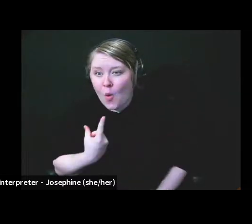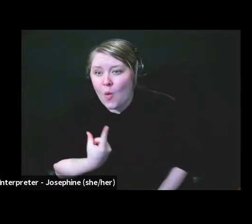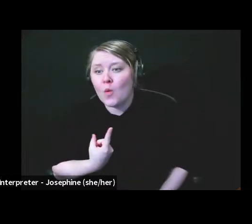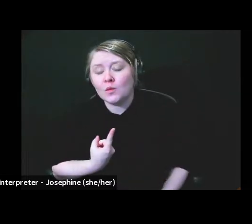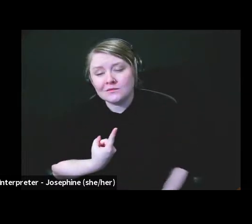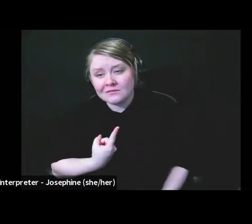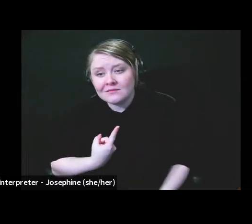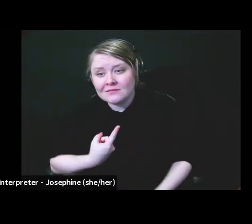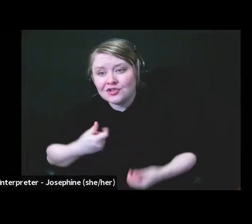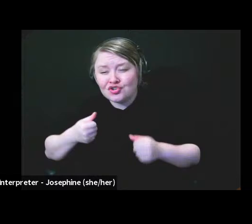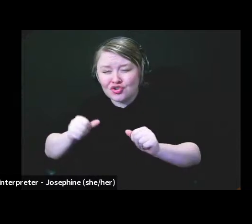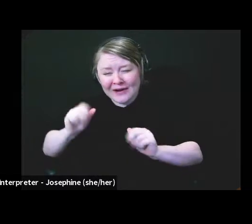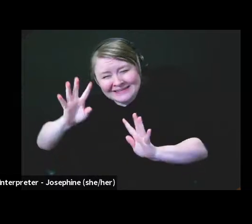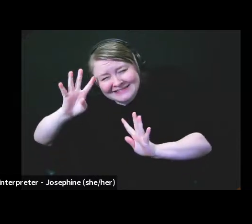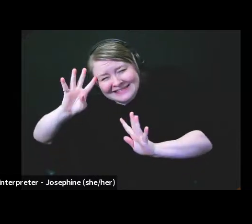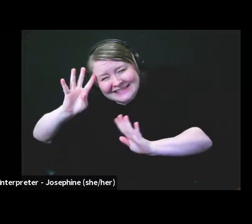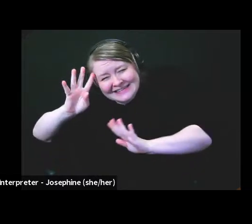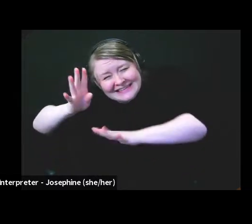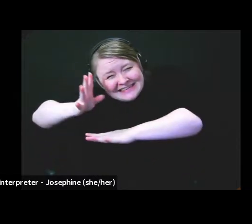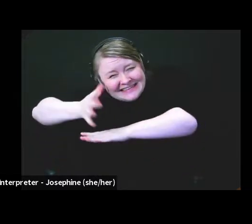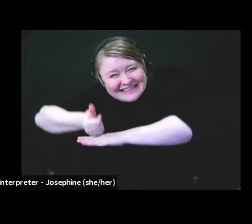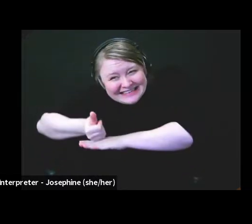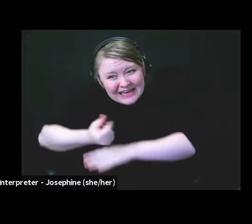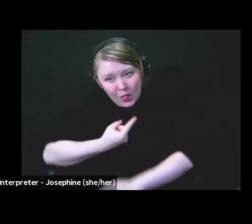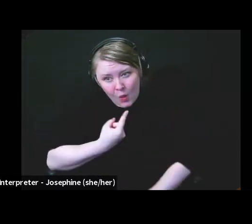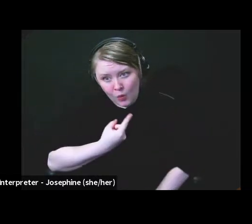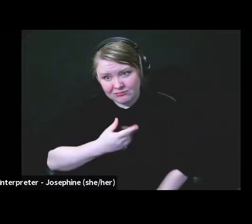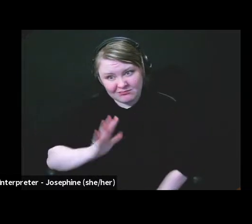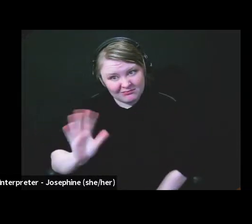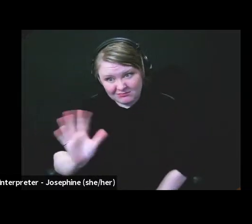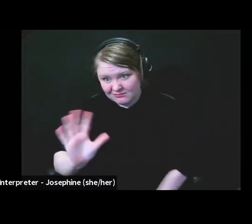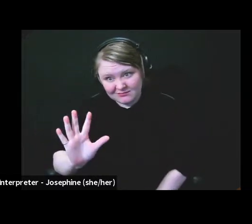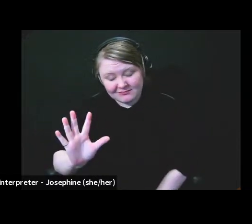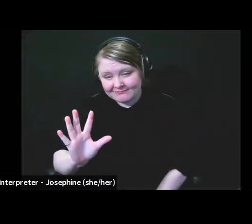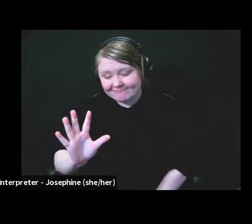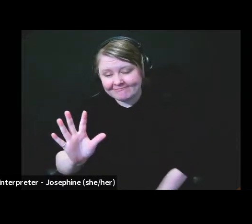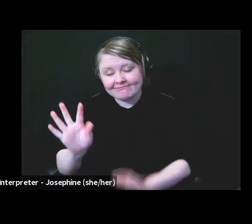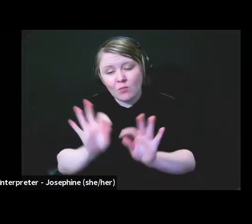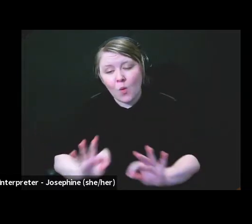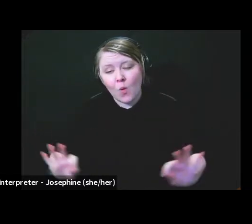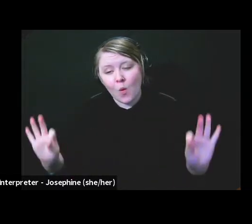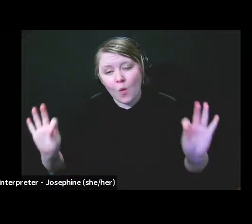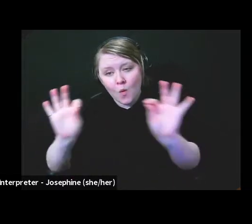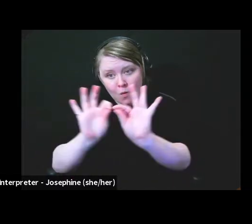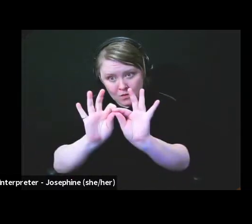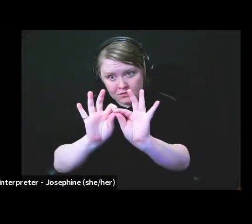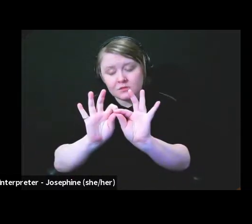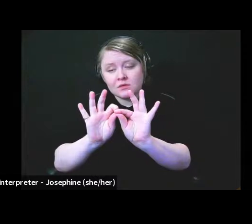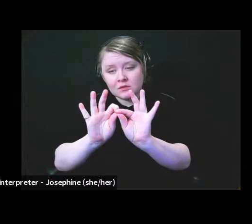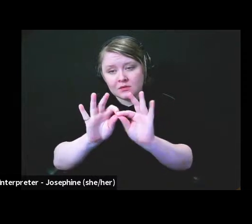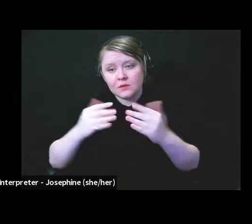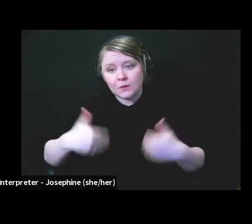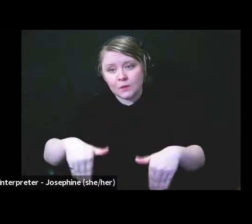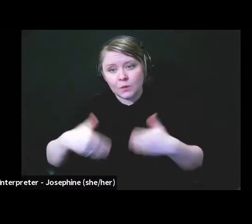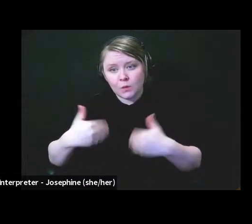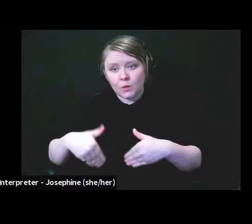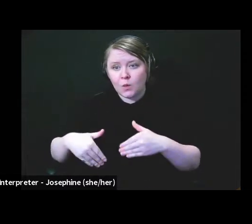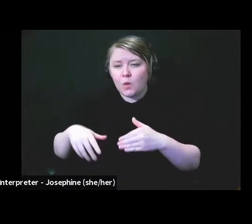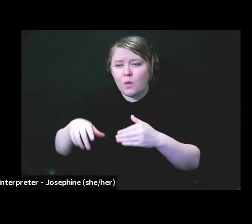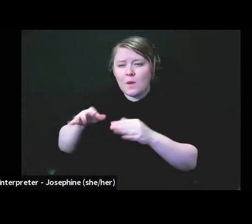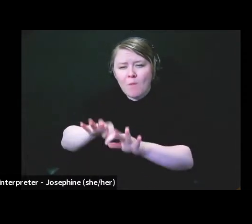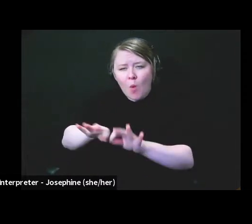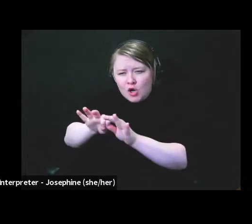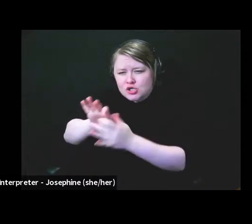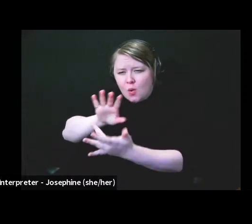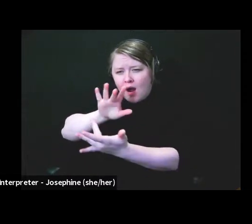to create something by yourself. Is really important to find other